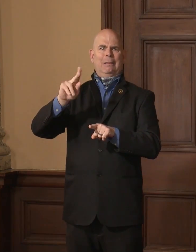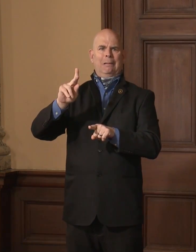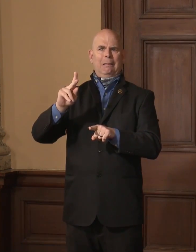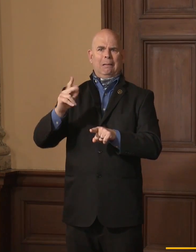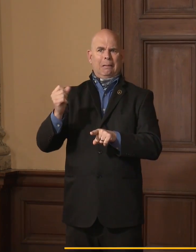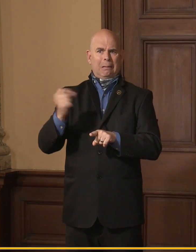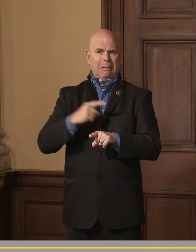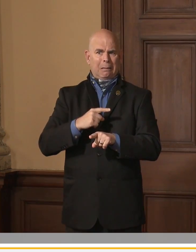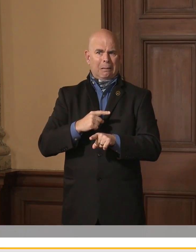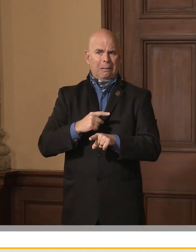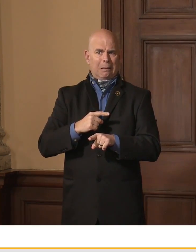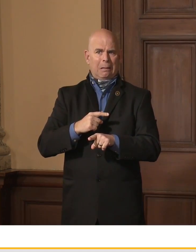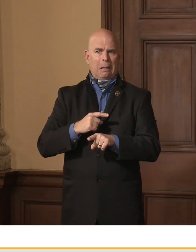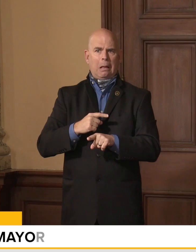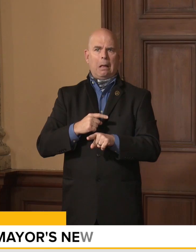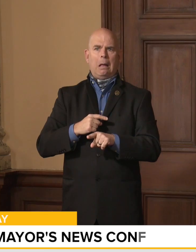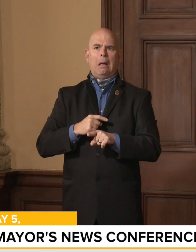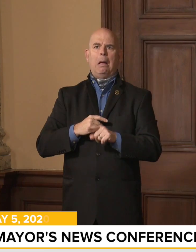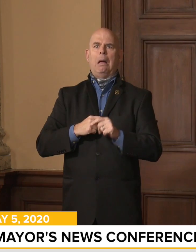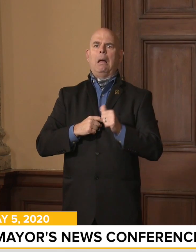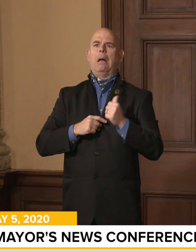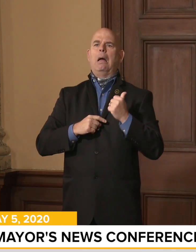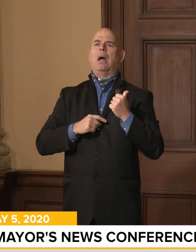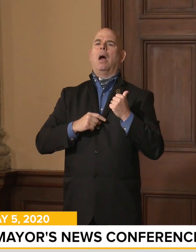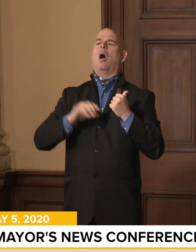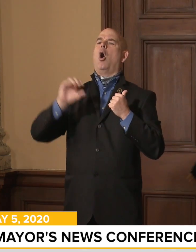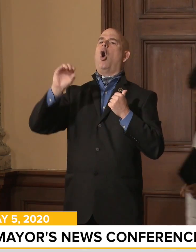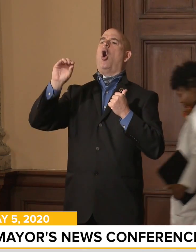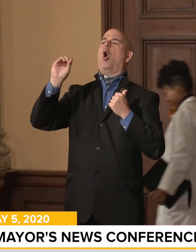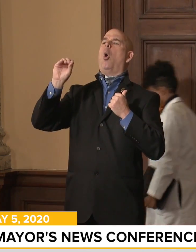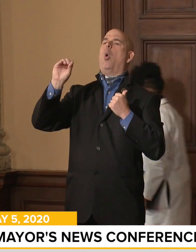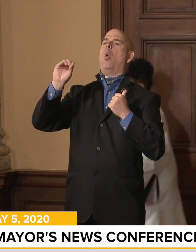Yeah, I was going to say OEM is probably better. Okay.